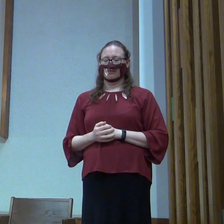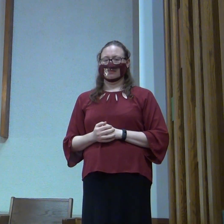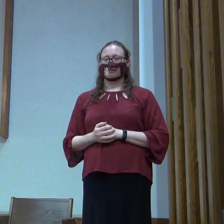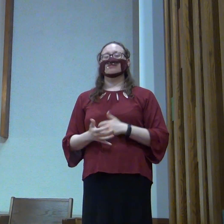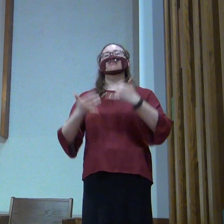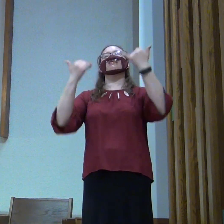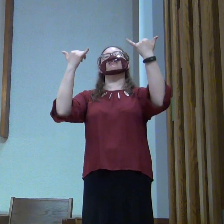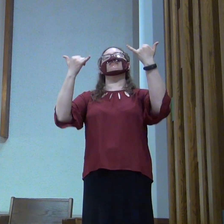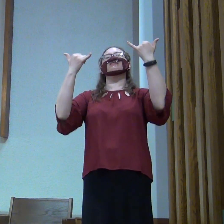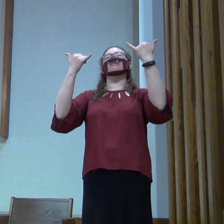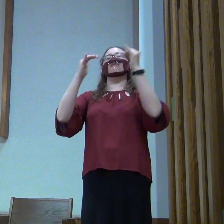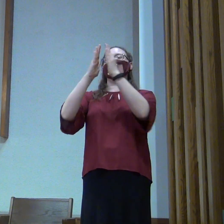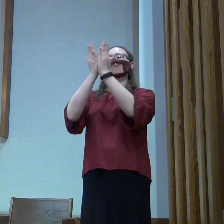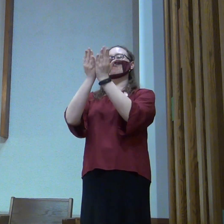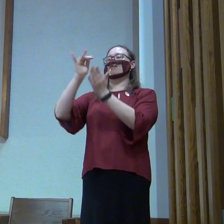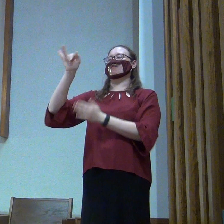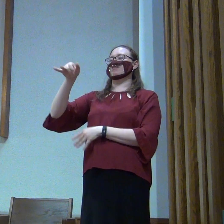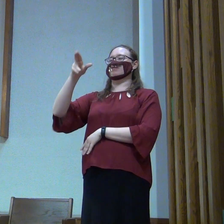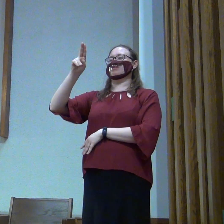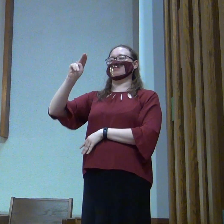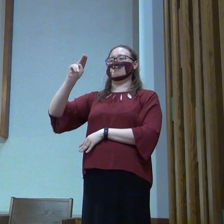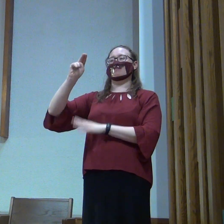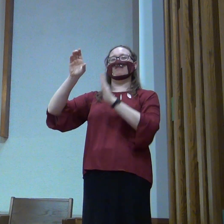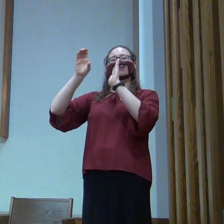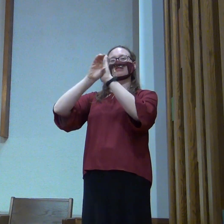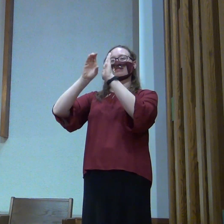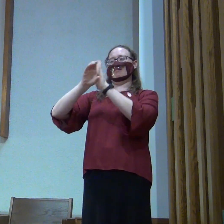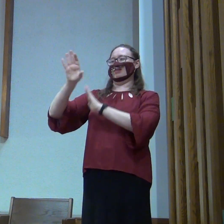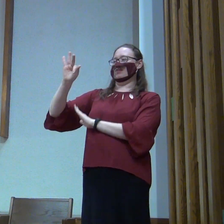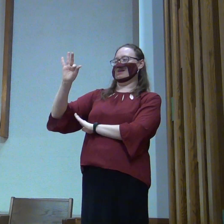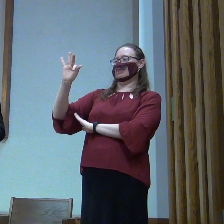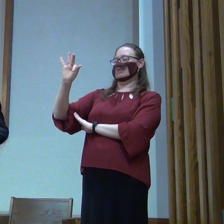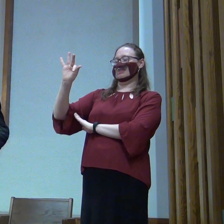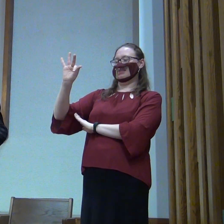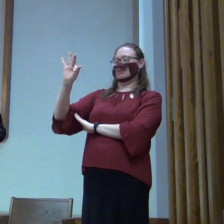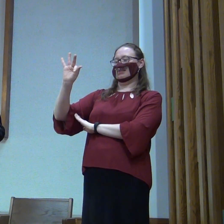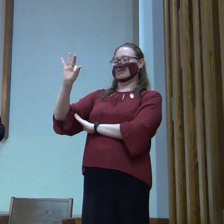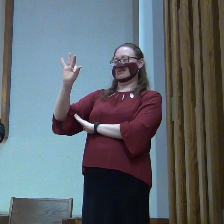And now from John chapter 19,